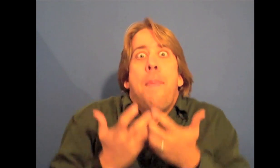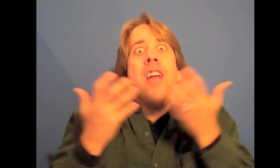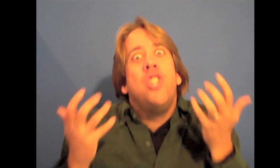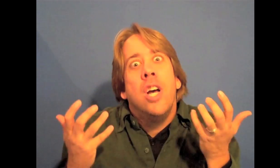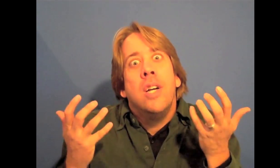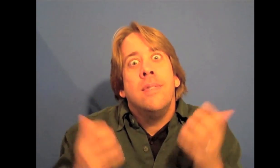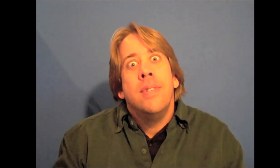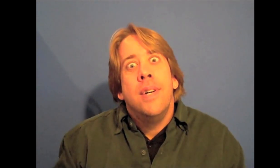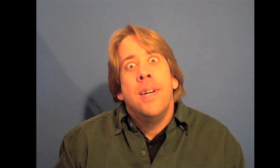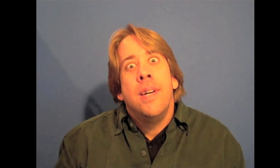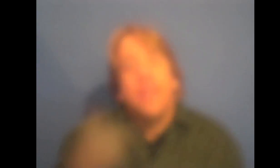How much?